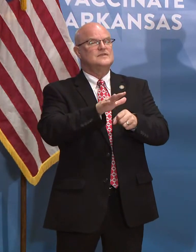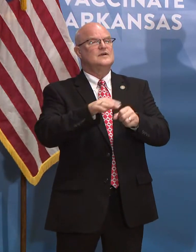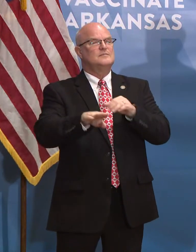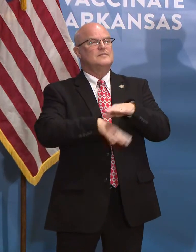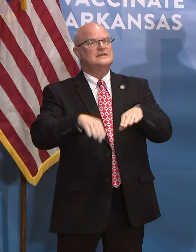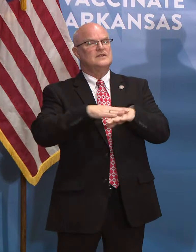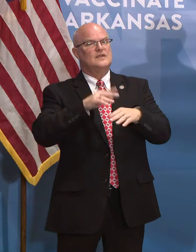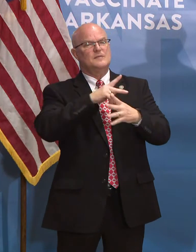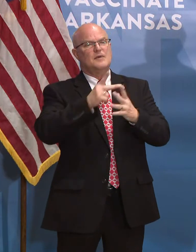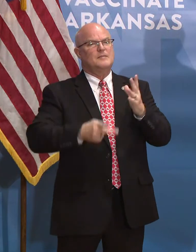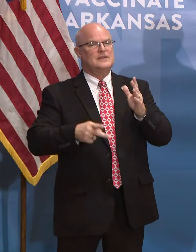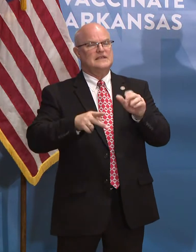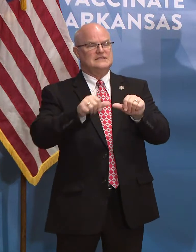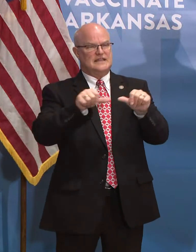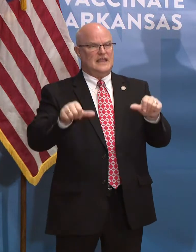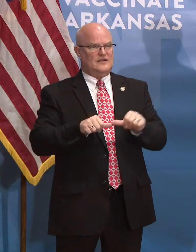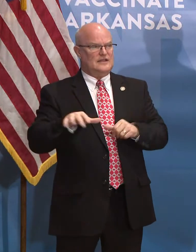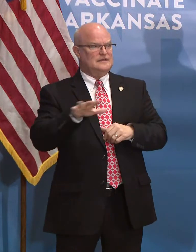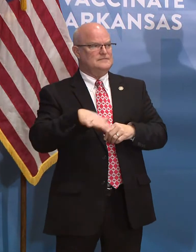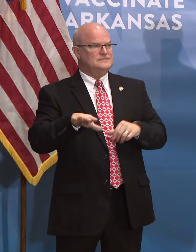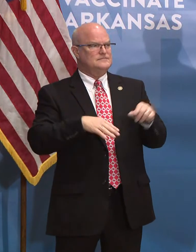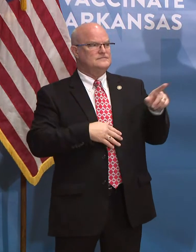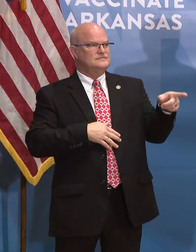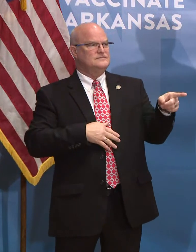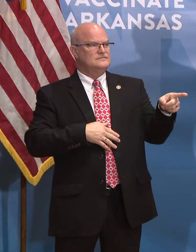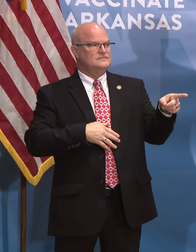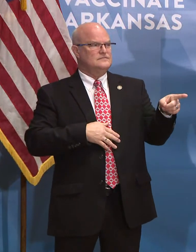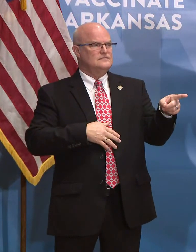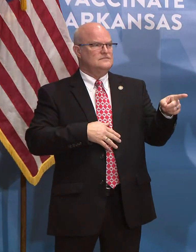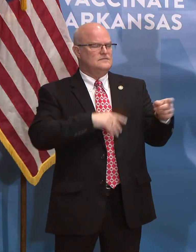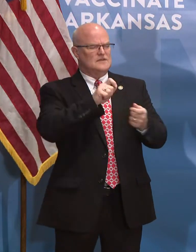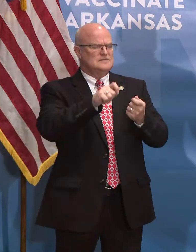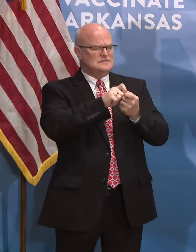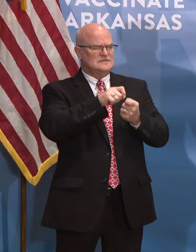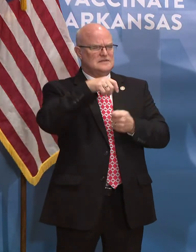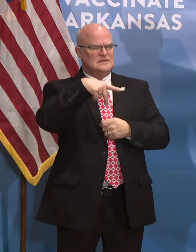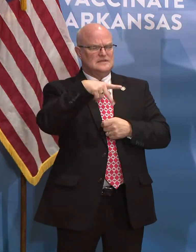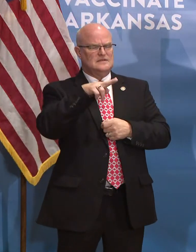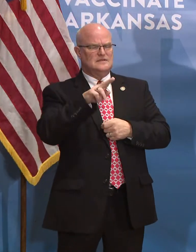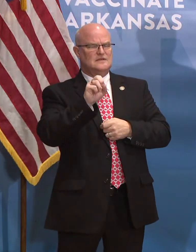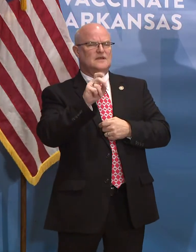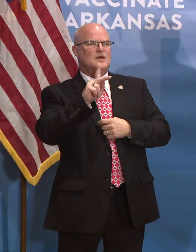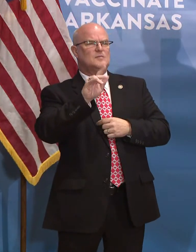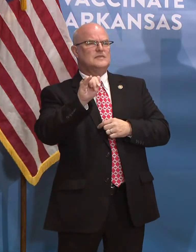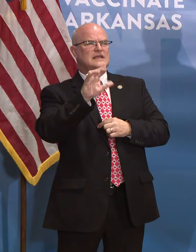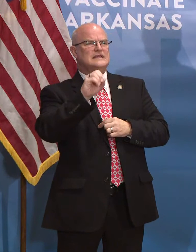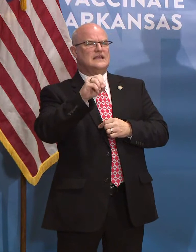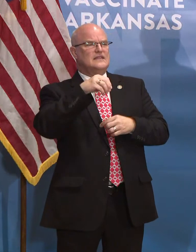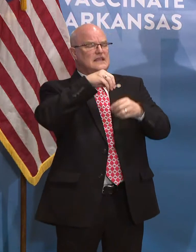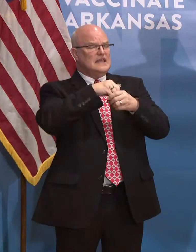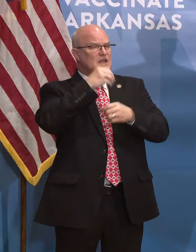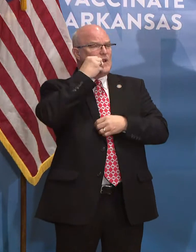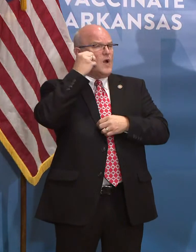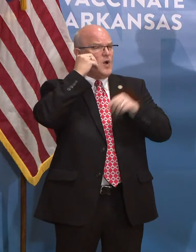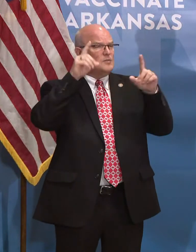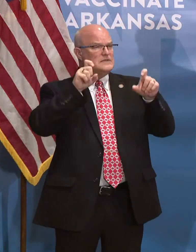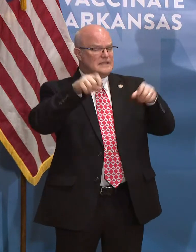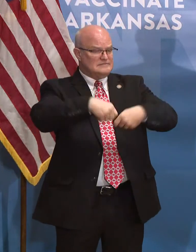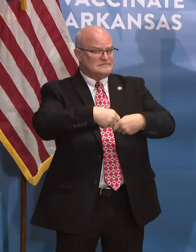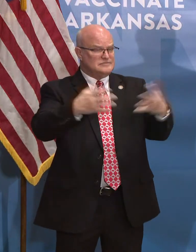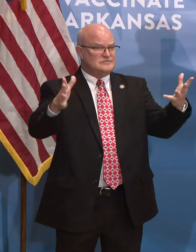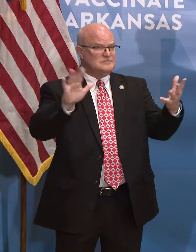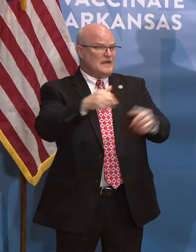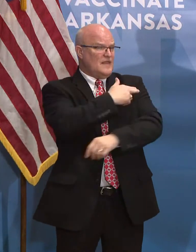the population. For specifically Pulaski County with these in-home tests, will they be mostly distributed